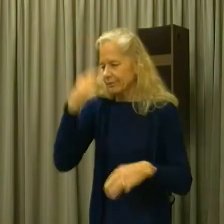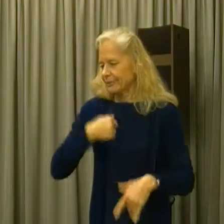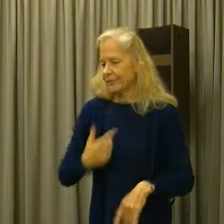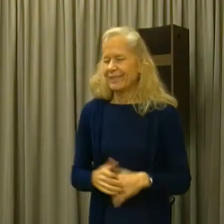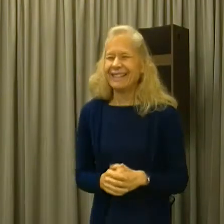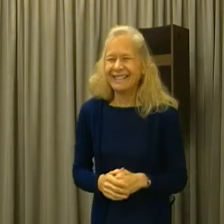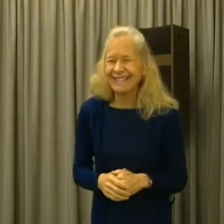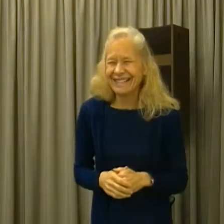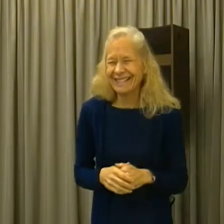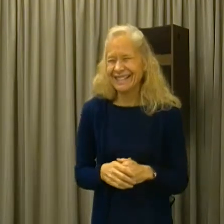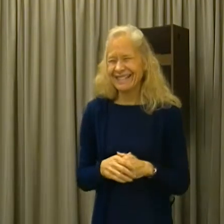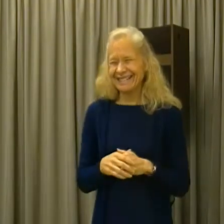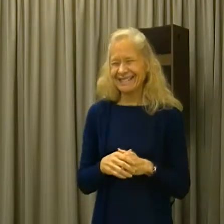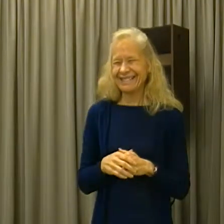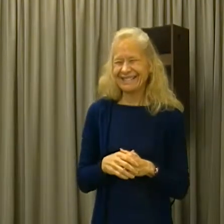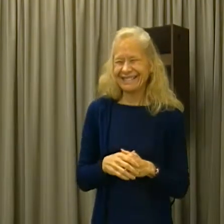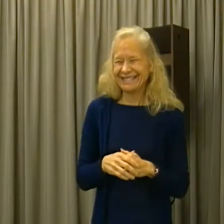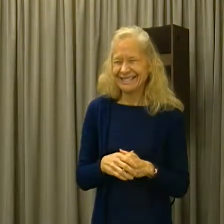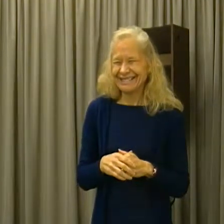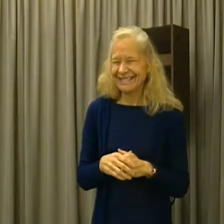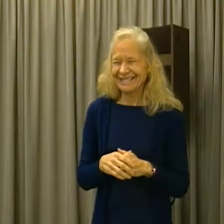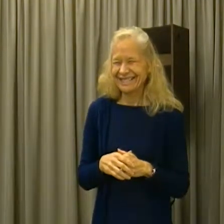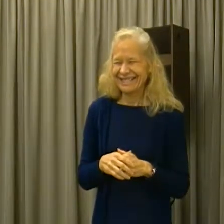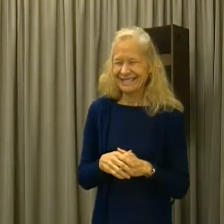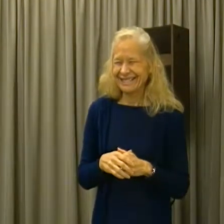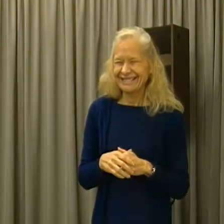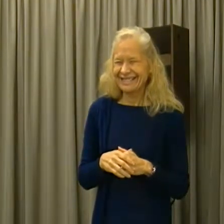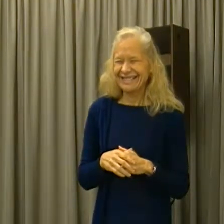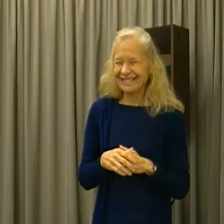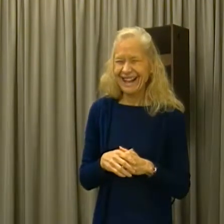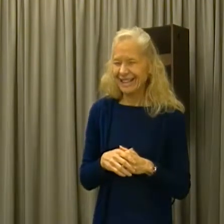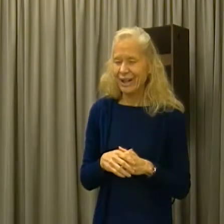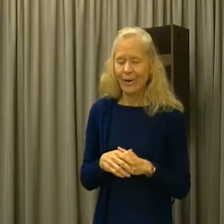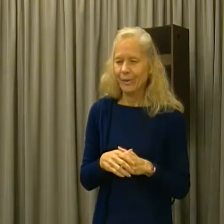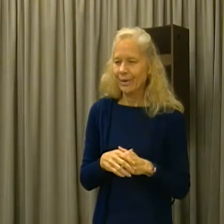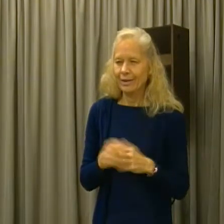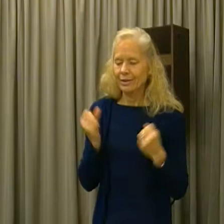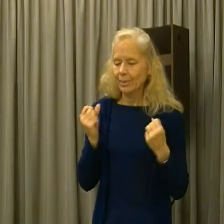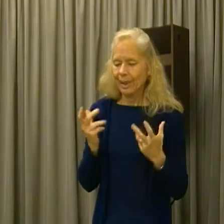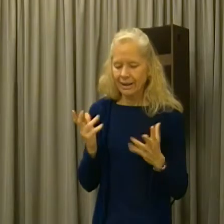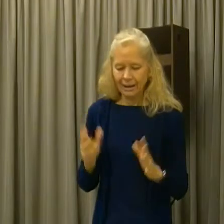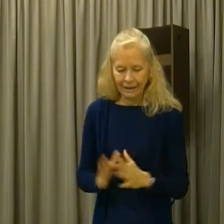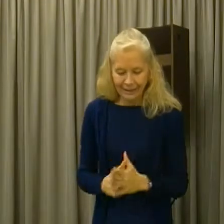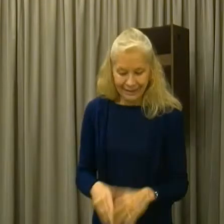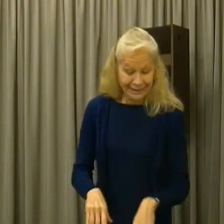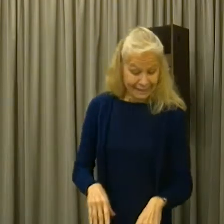song number 125. He giveth more grace. Song number 125. 125. He